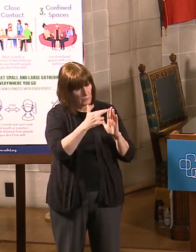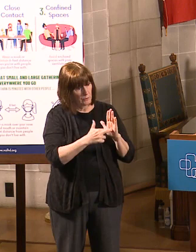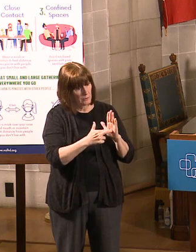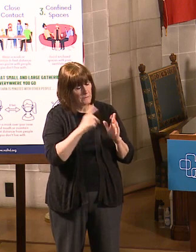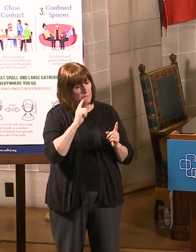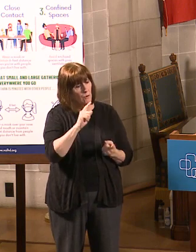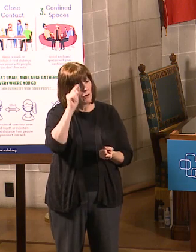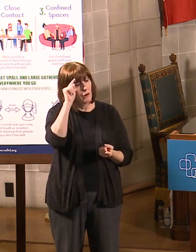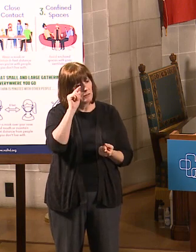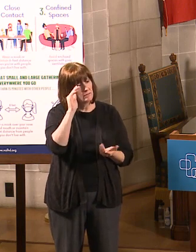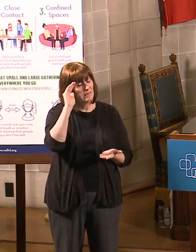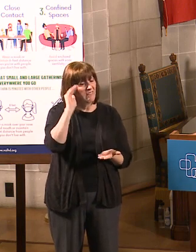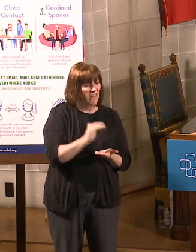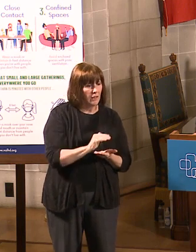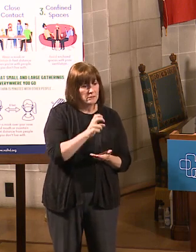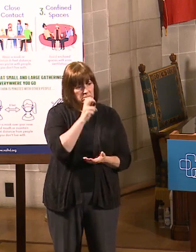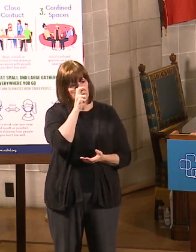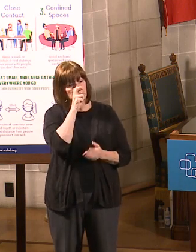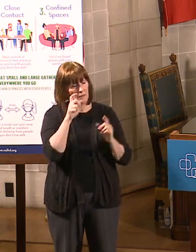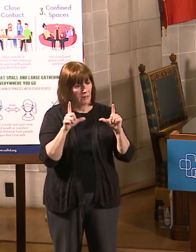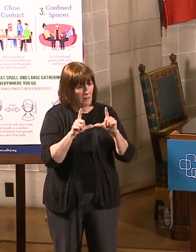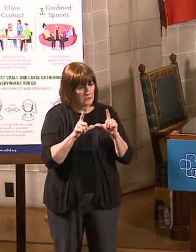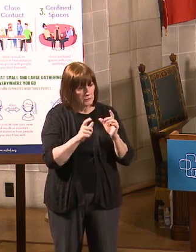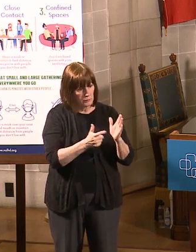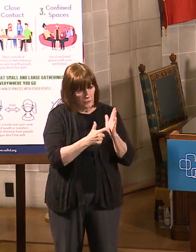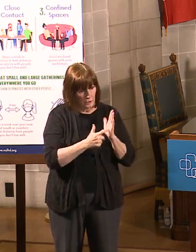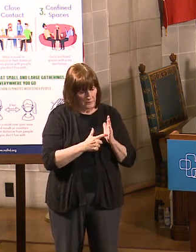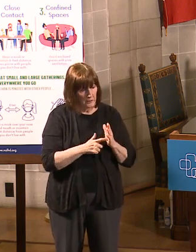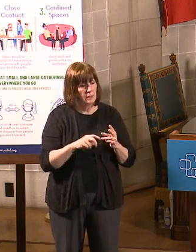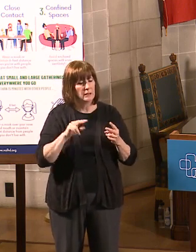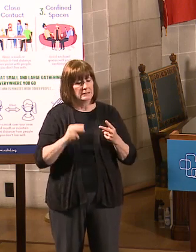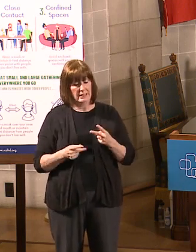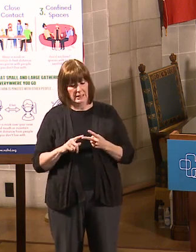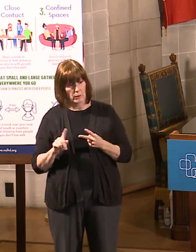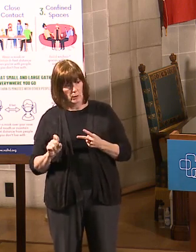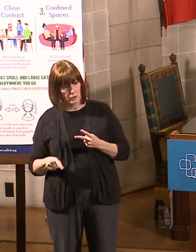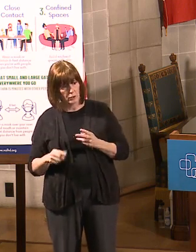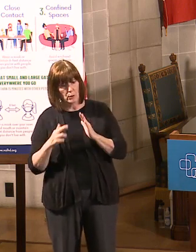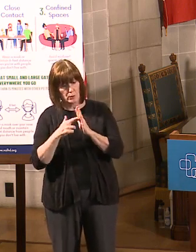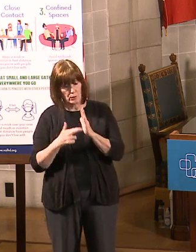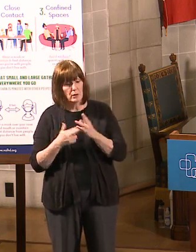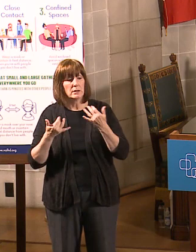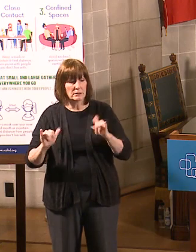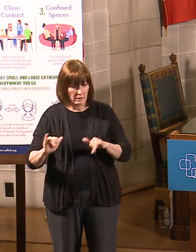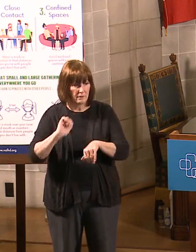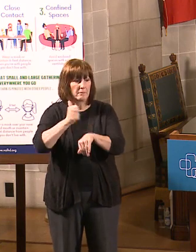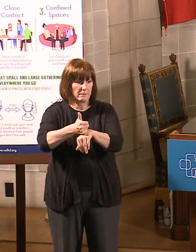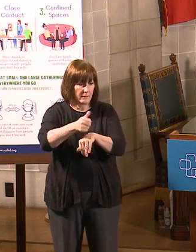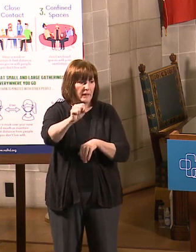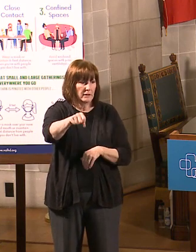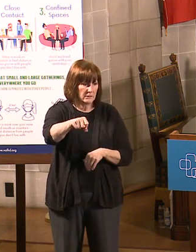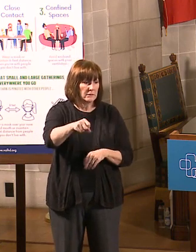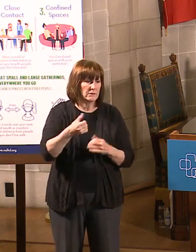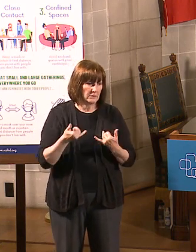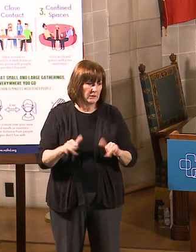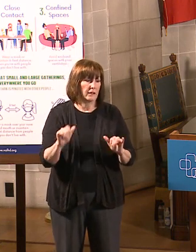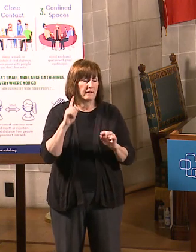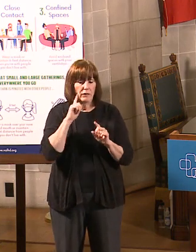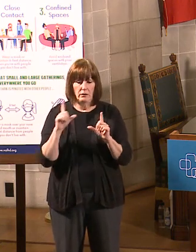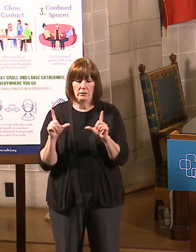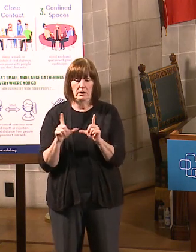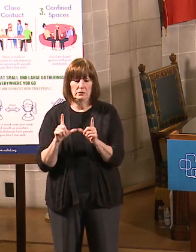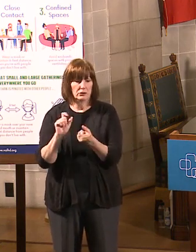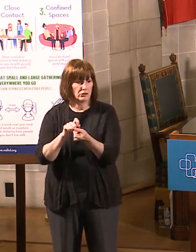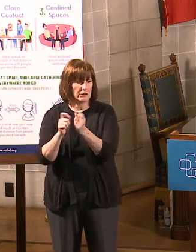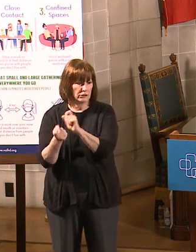So to answer Grant's second question first, those rules still are in effect with regard to the licensing changes we